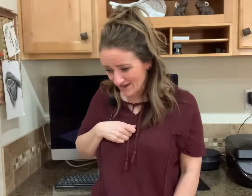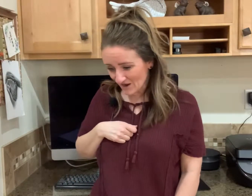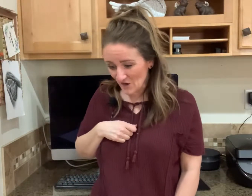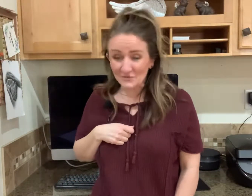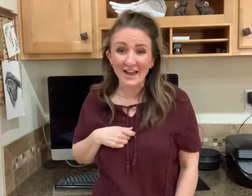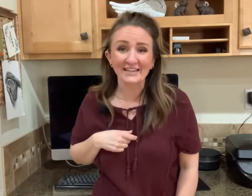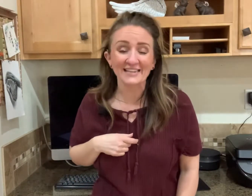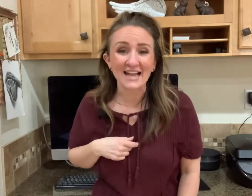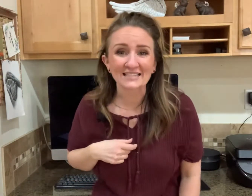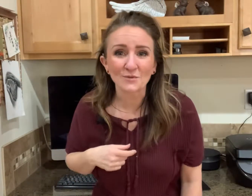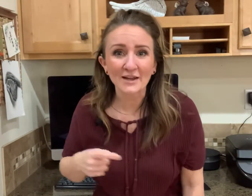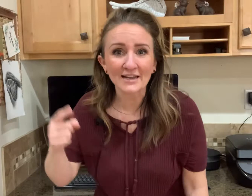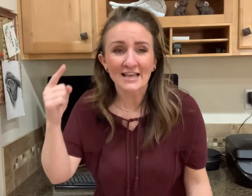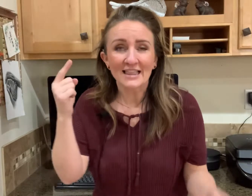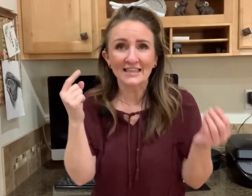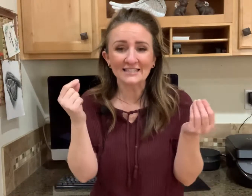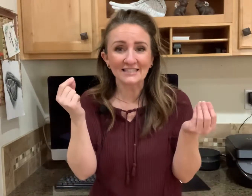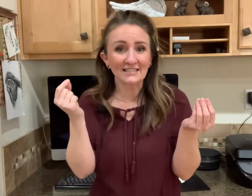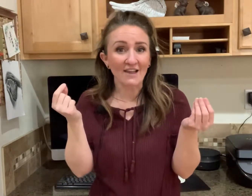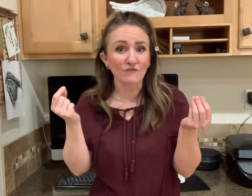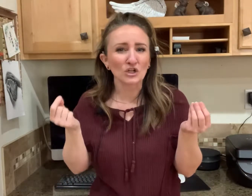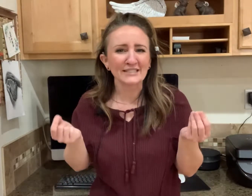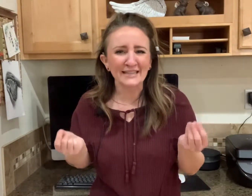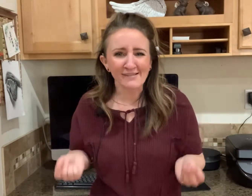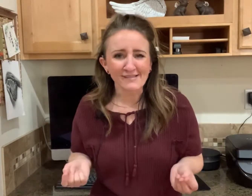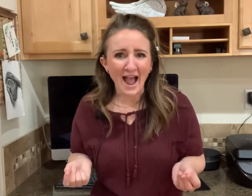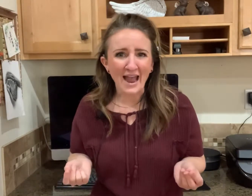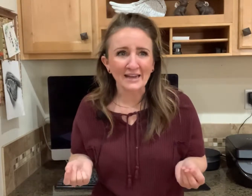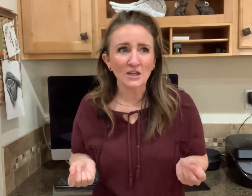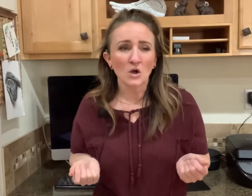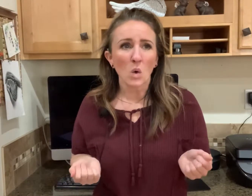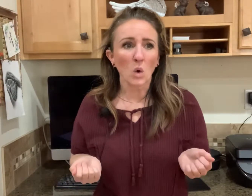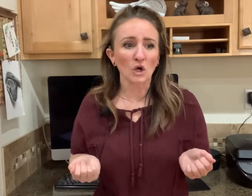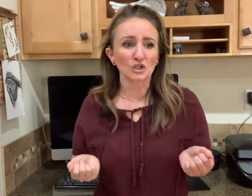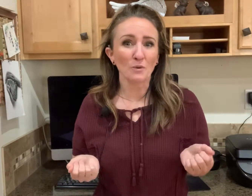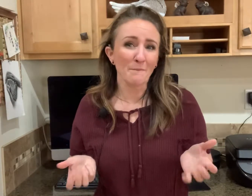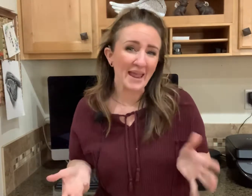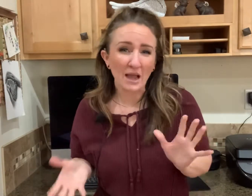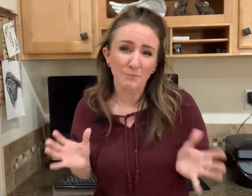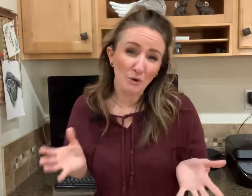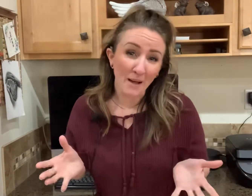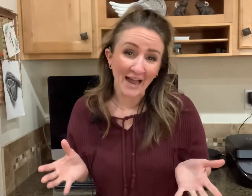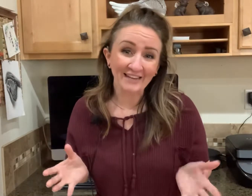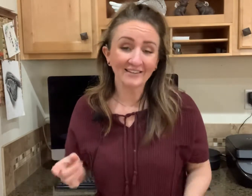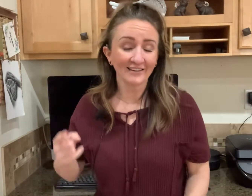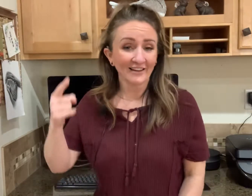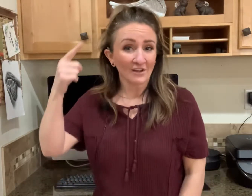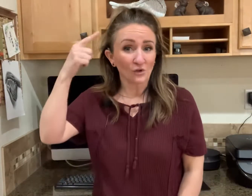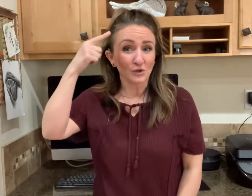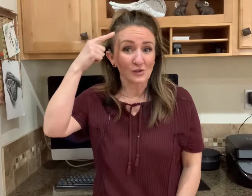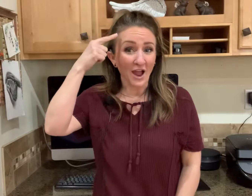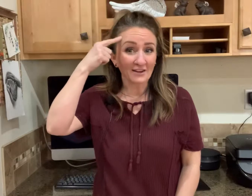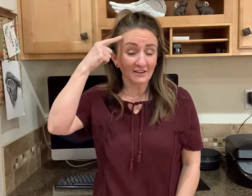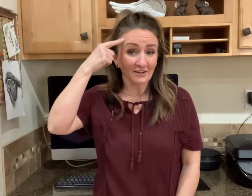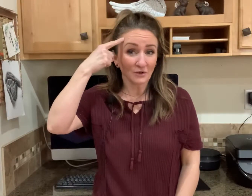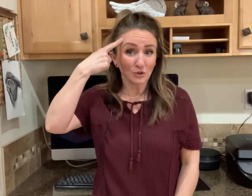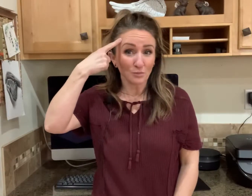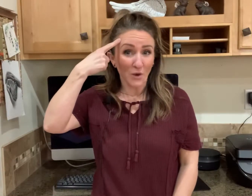All right, next one. This is a sign for decide, or to make up your mind. So you point